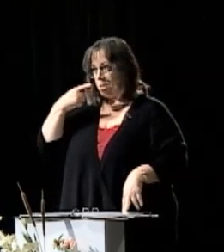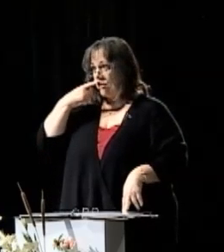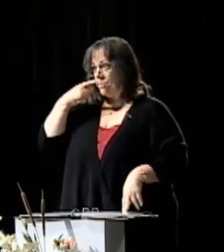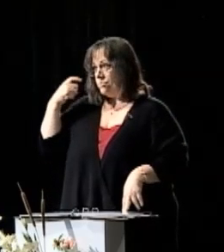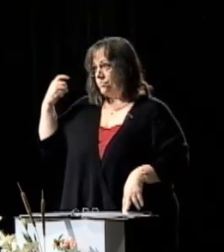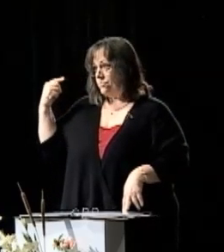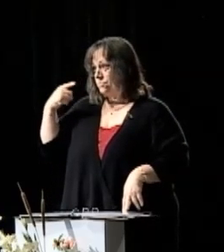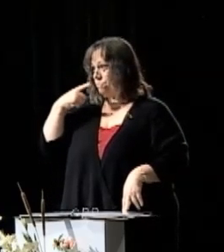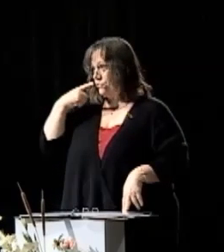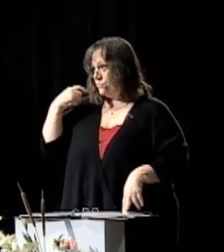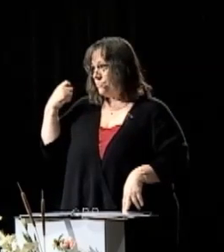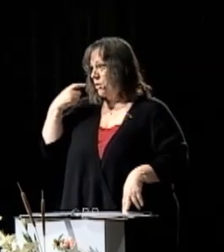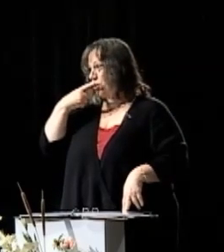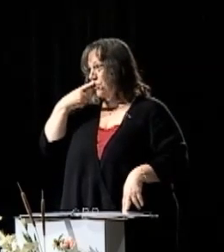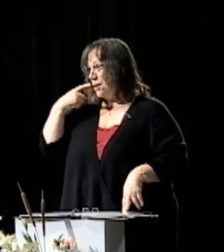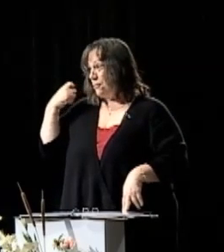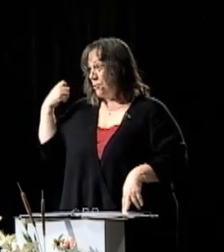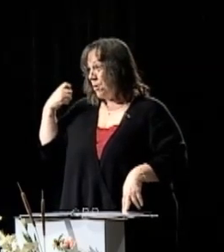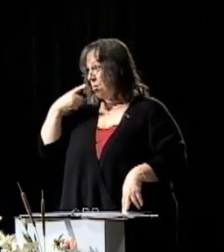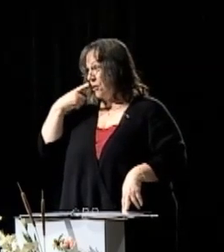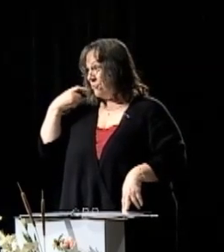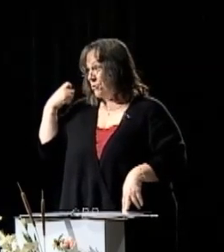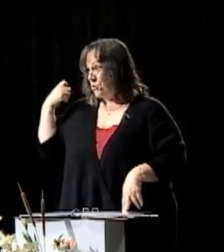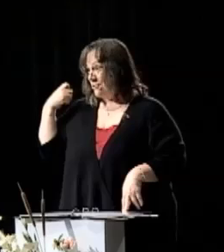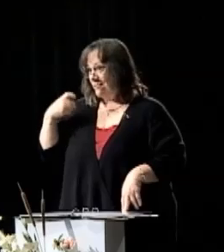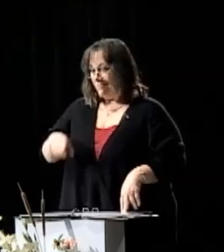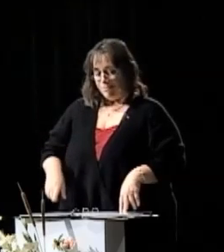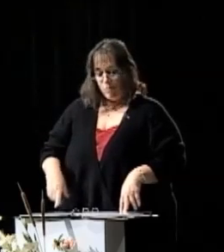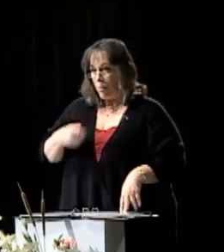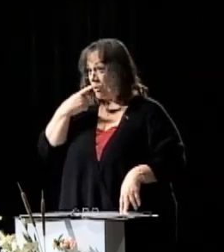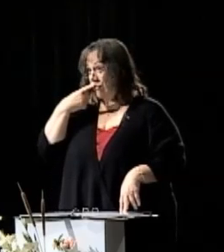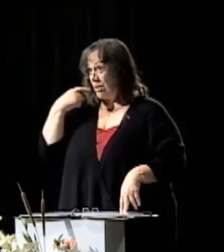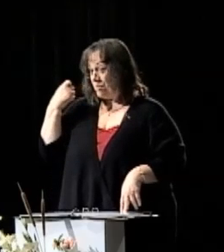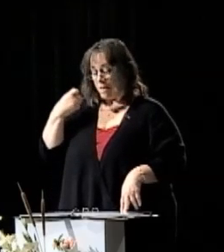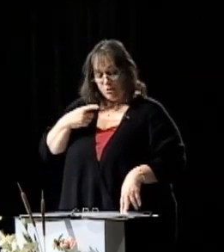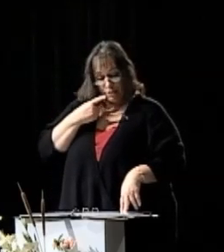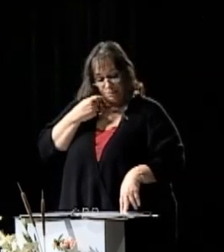Syrup, kind of like wiping it off your chin. Wiping it off your lips, actually.